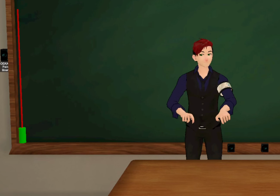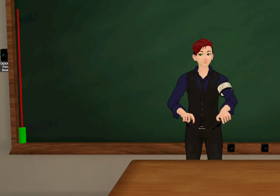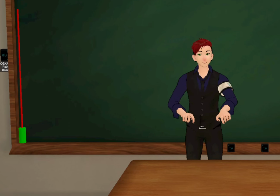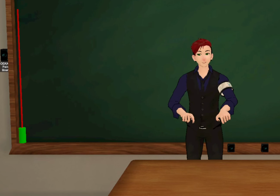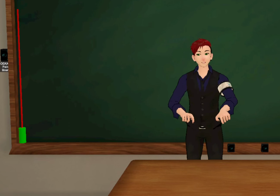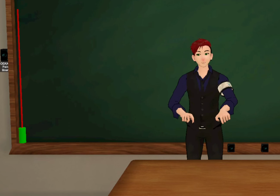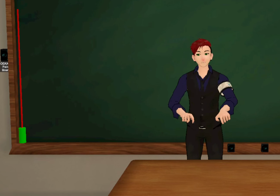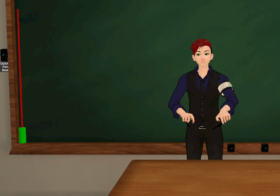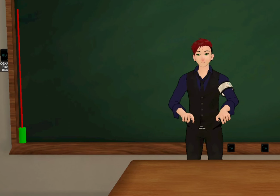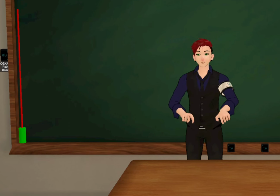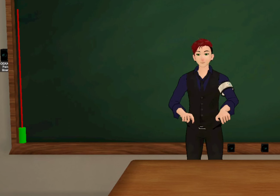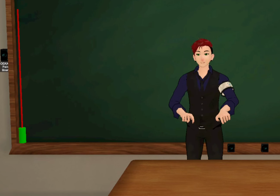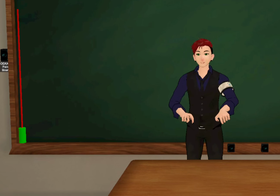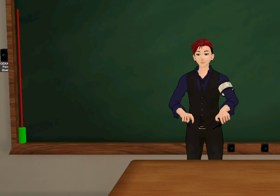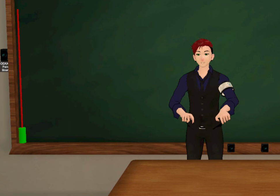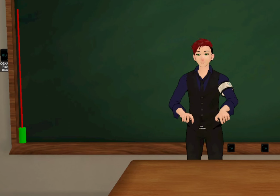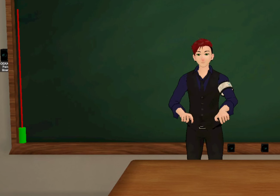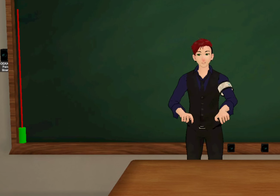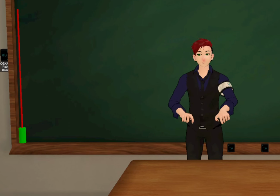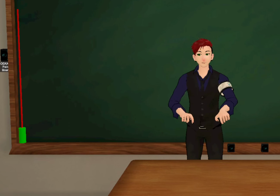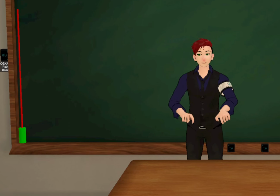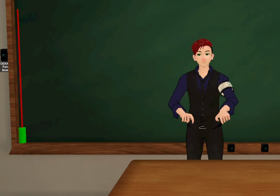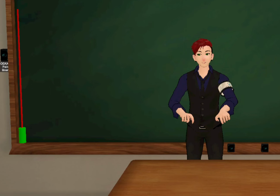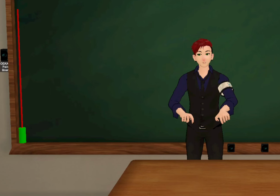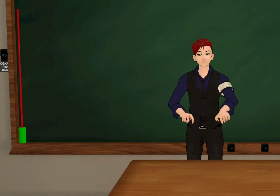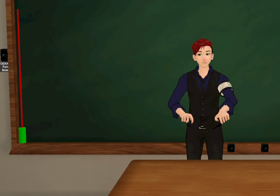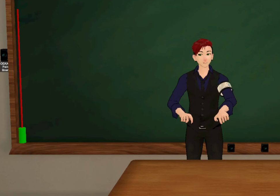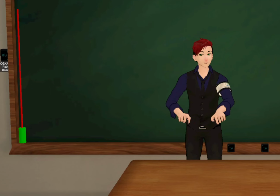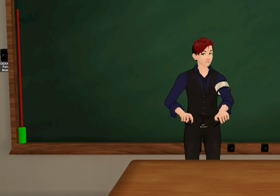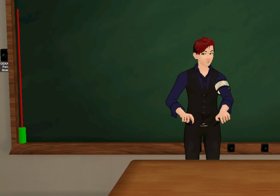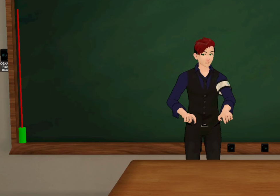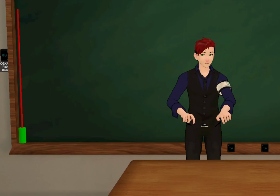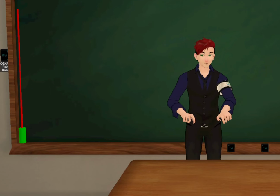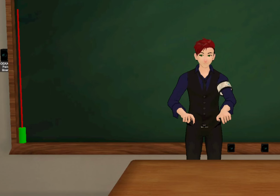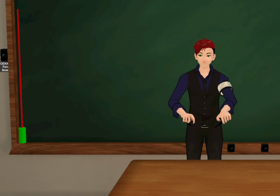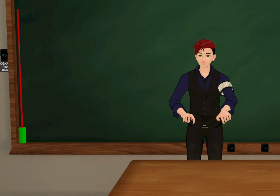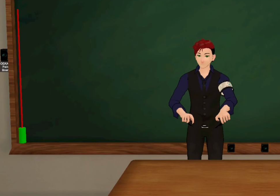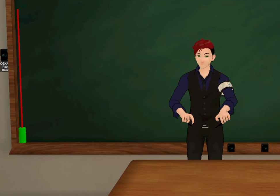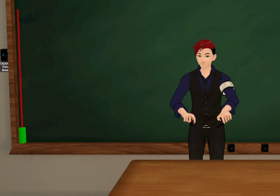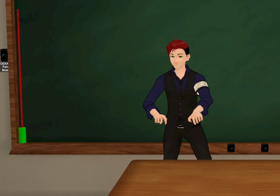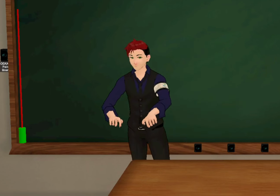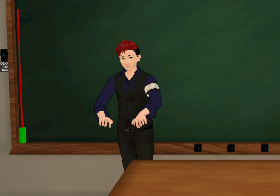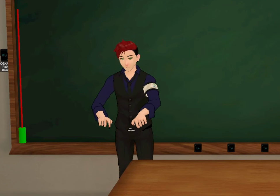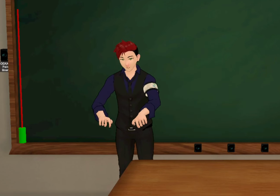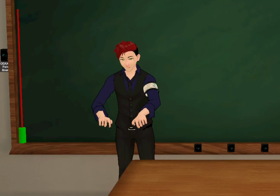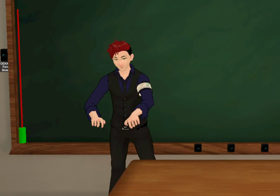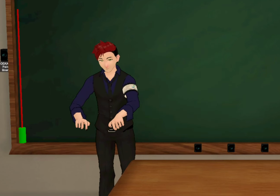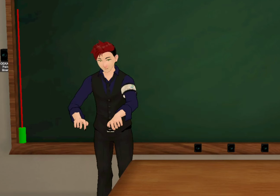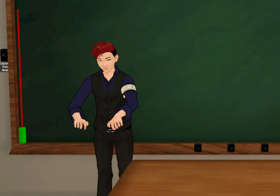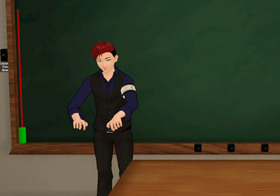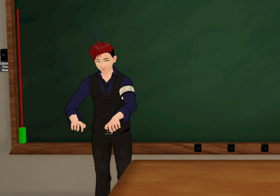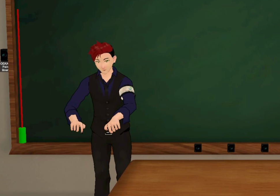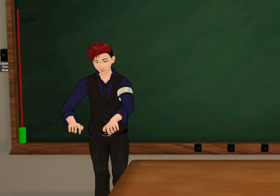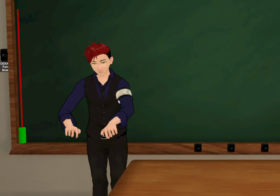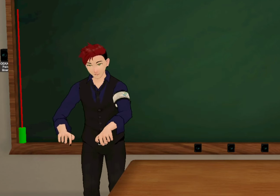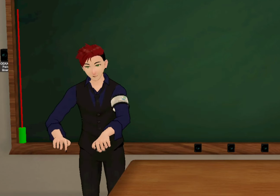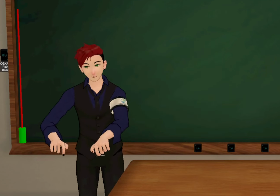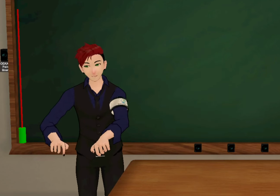We had a crasher. Uh-oh. Would anybody who's in the back participating, would they like to join in with Kit Kat? Or Mikhail, would you like to join in with Kit